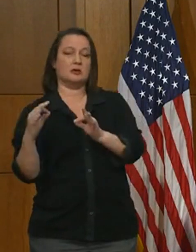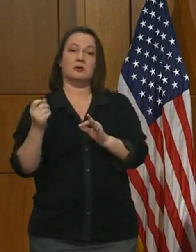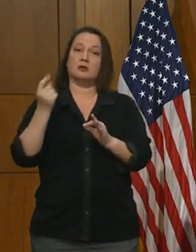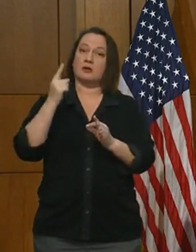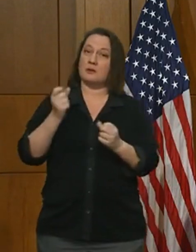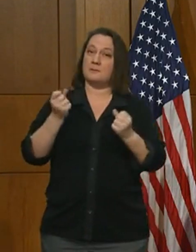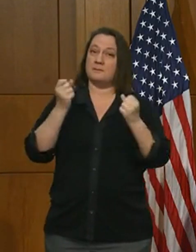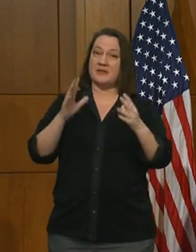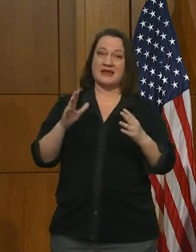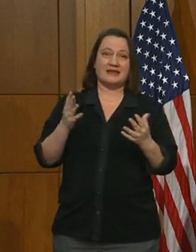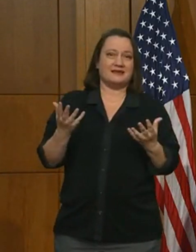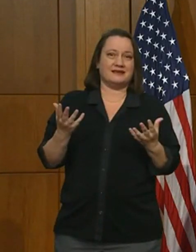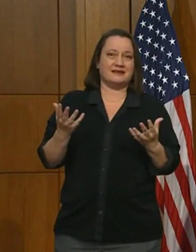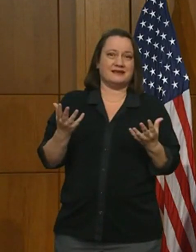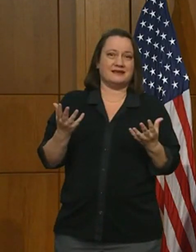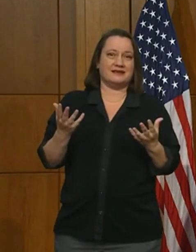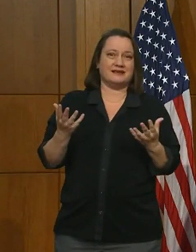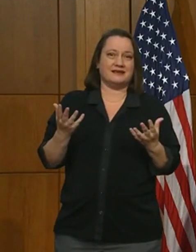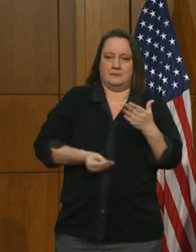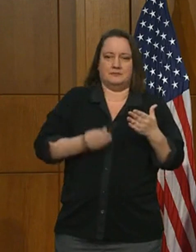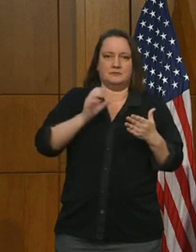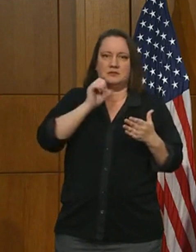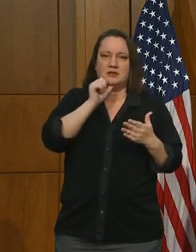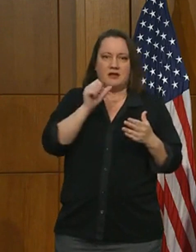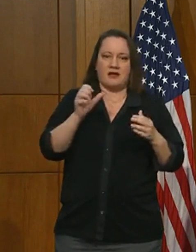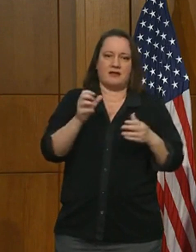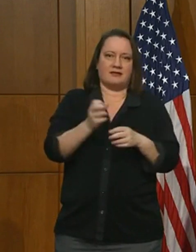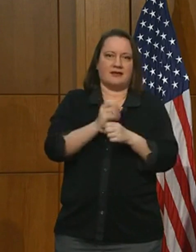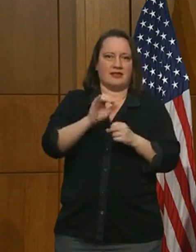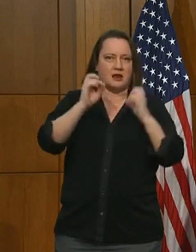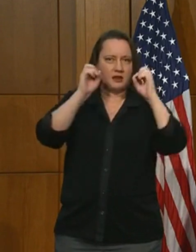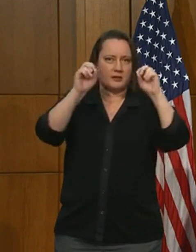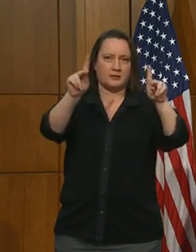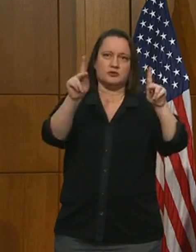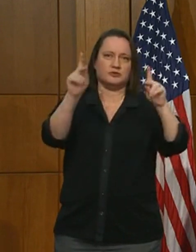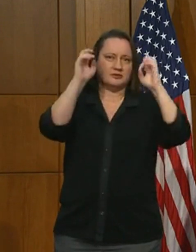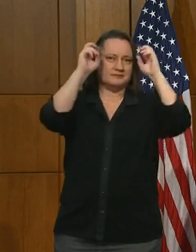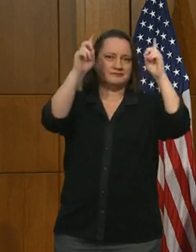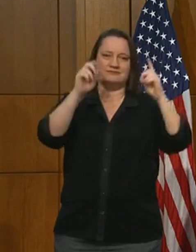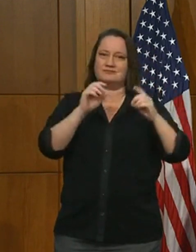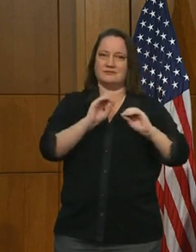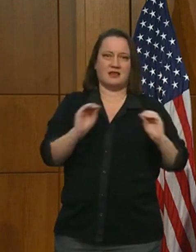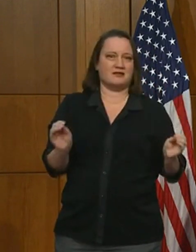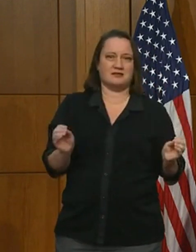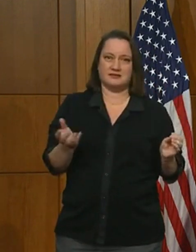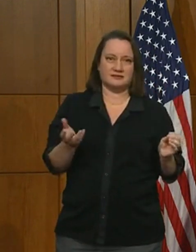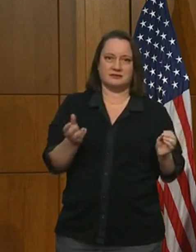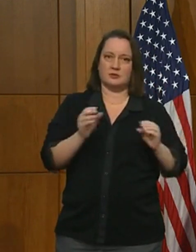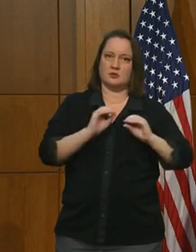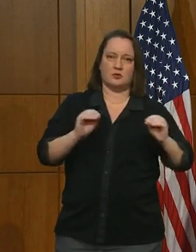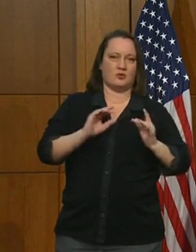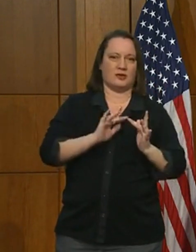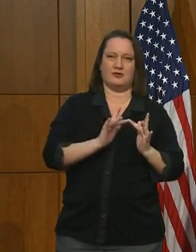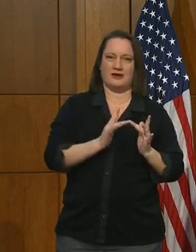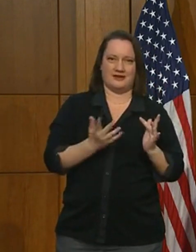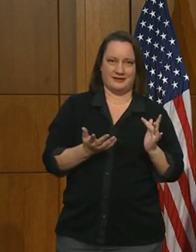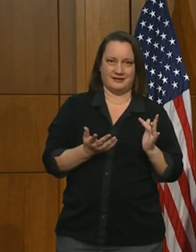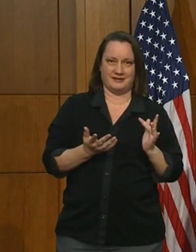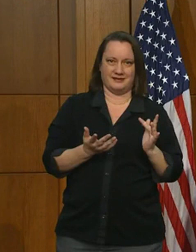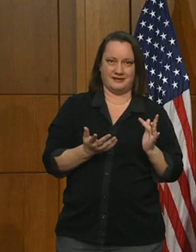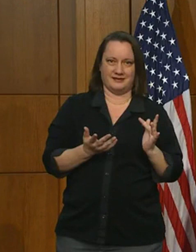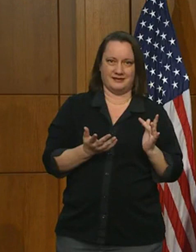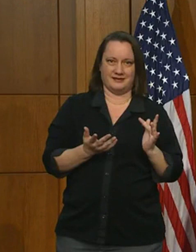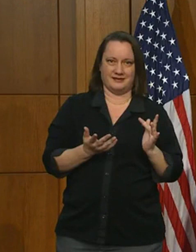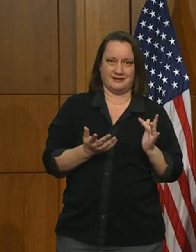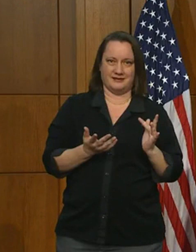have that opportunity. And so as soon as we can safely get our students back into